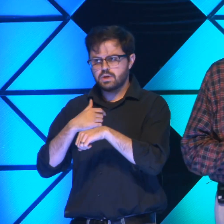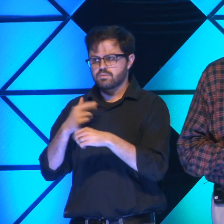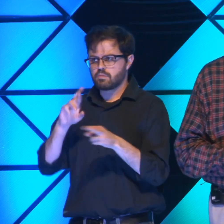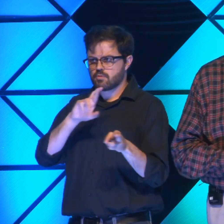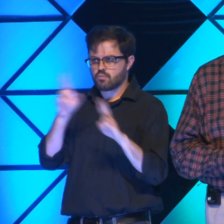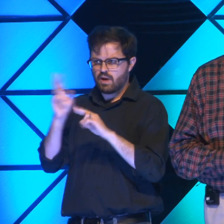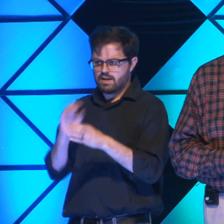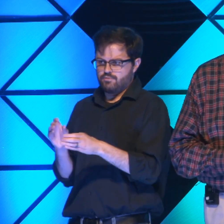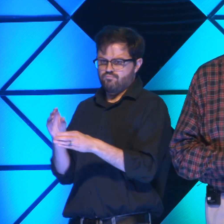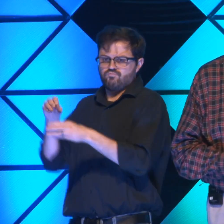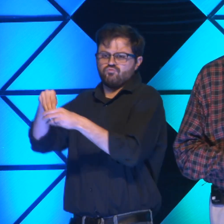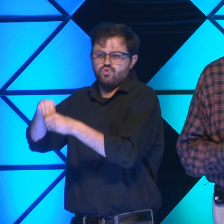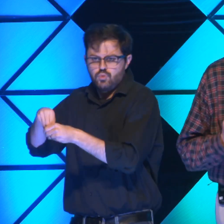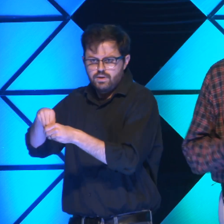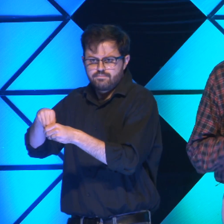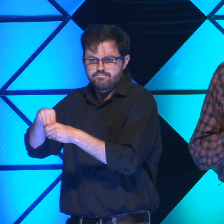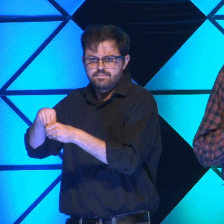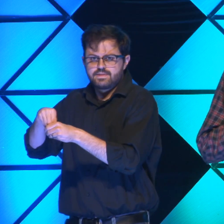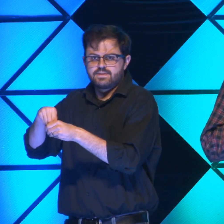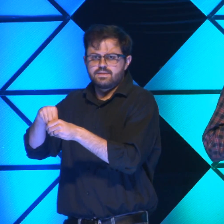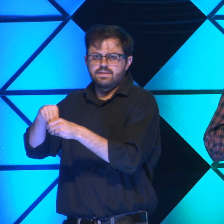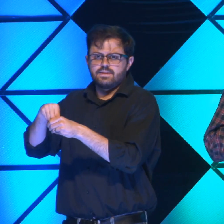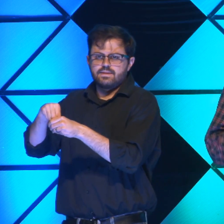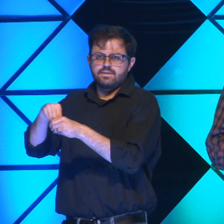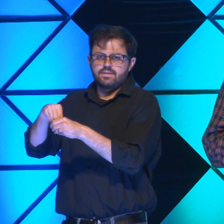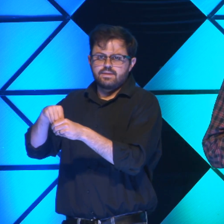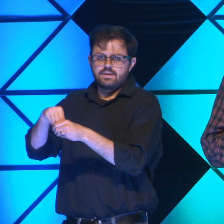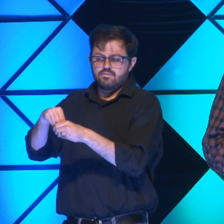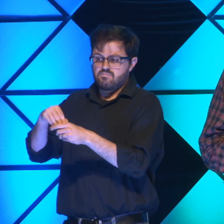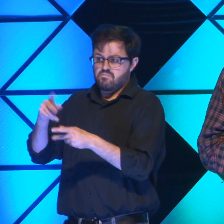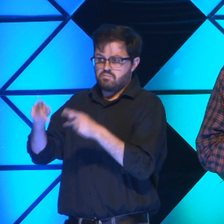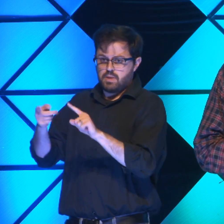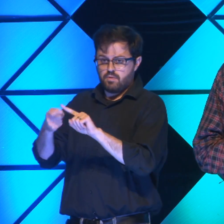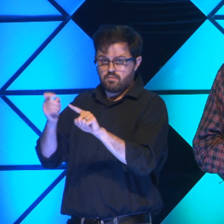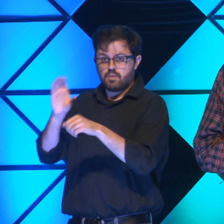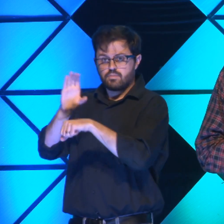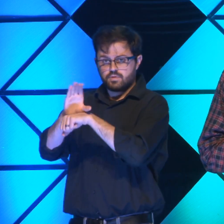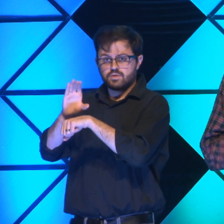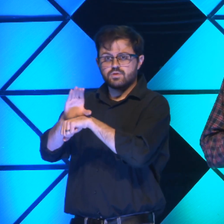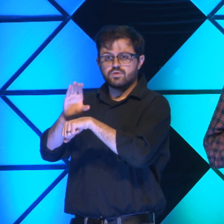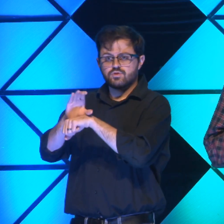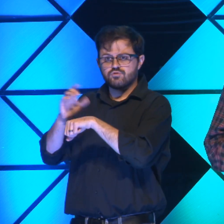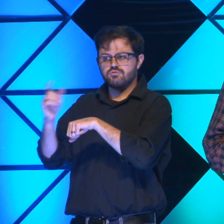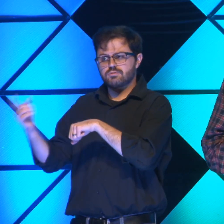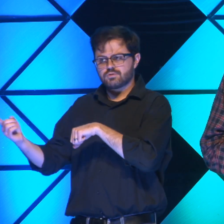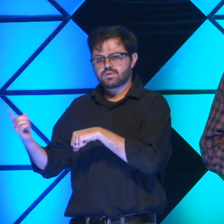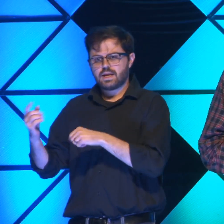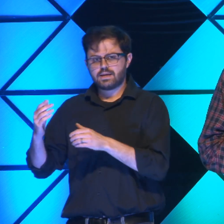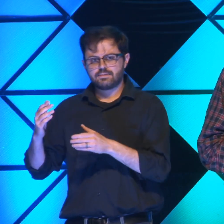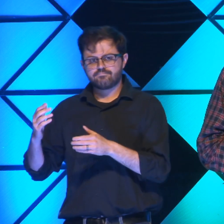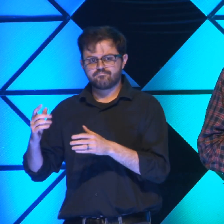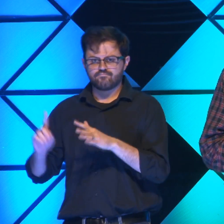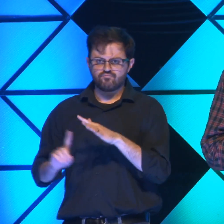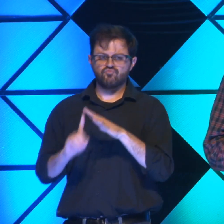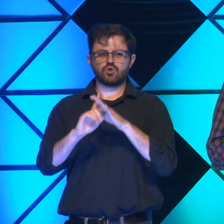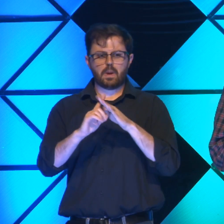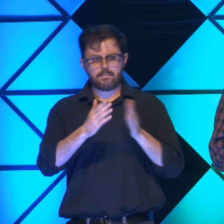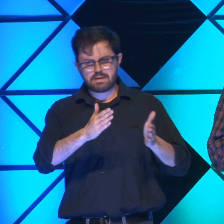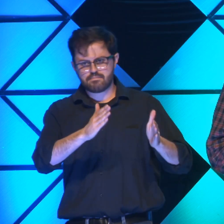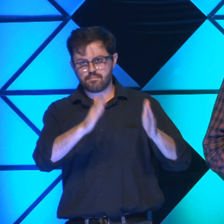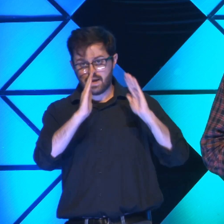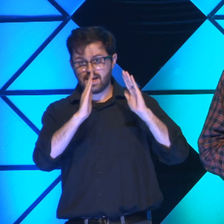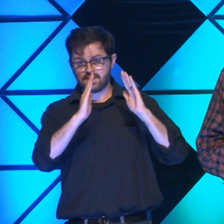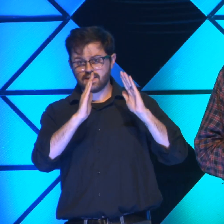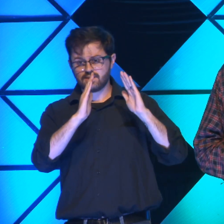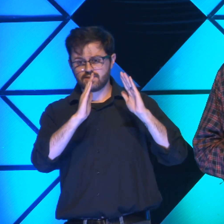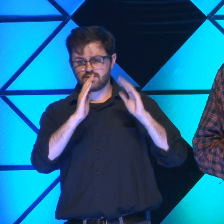to becoming members. There were people from that church that presented themselves to us on